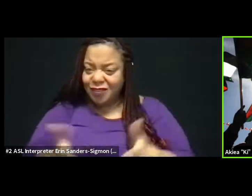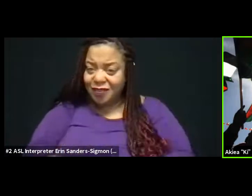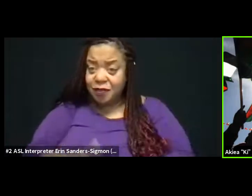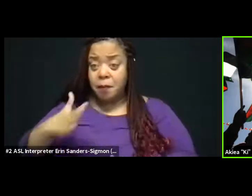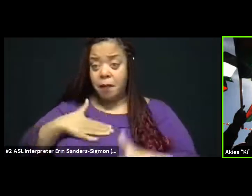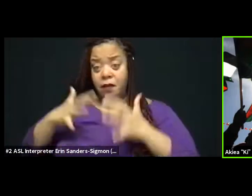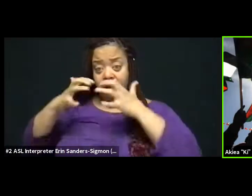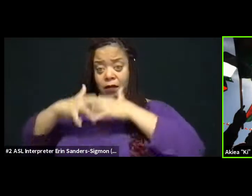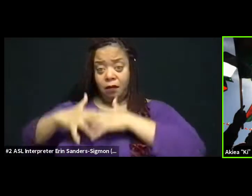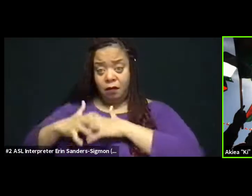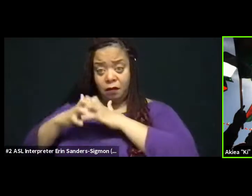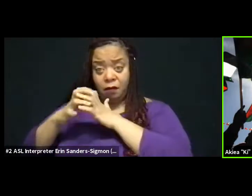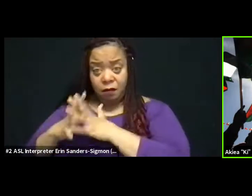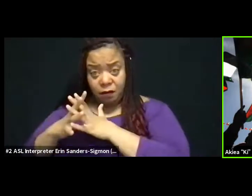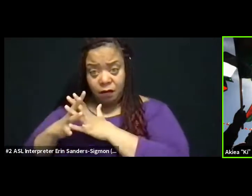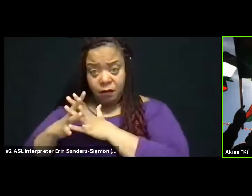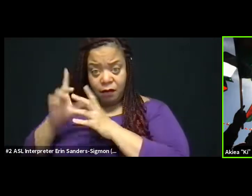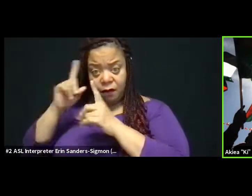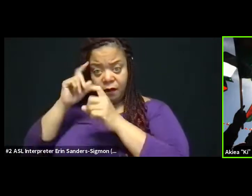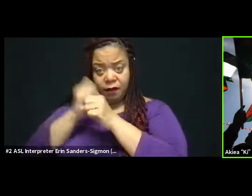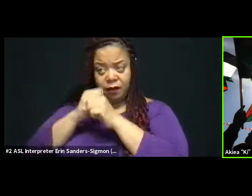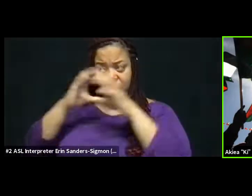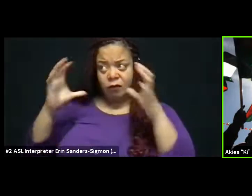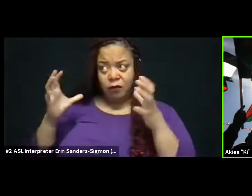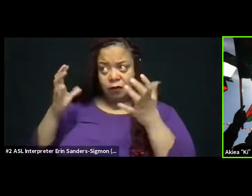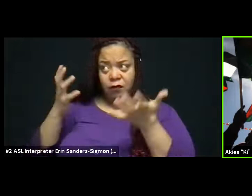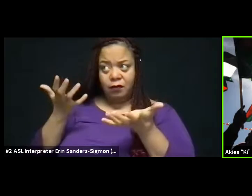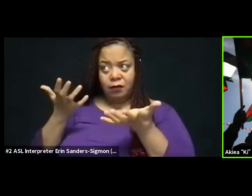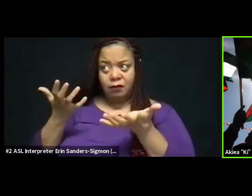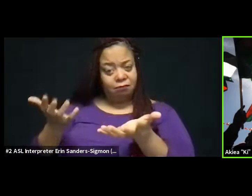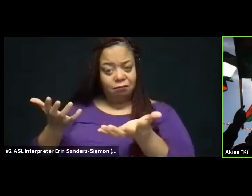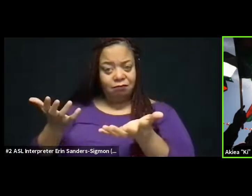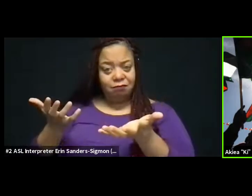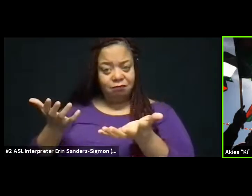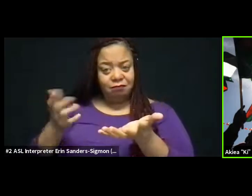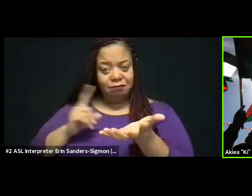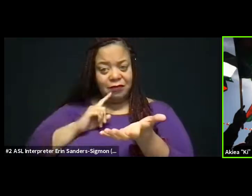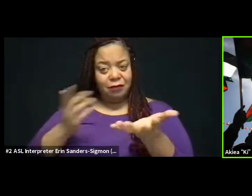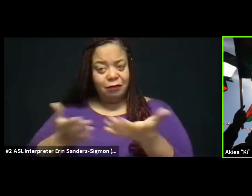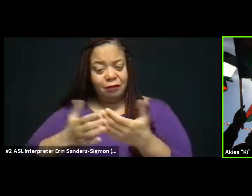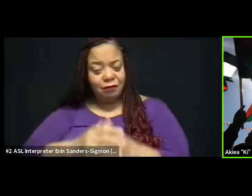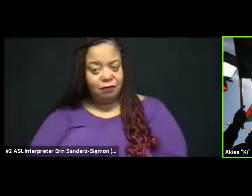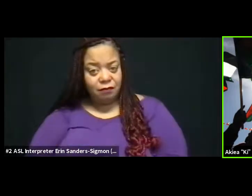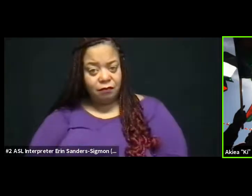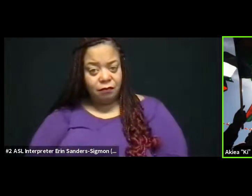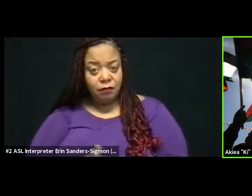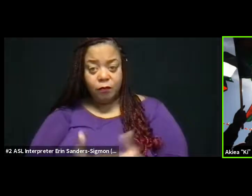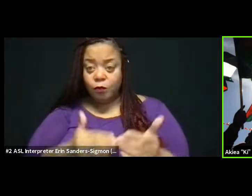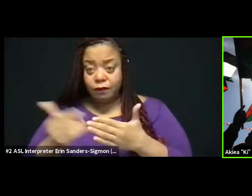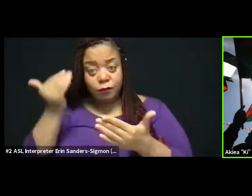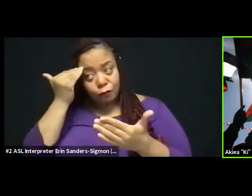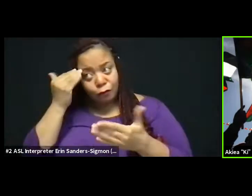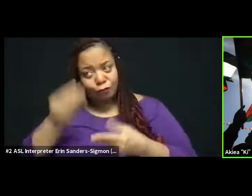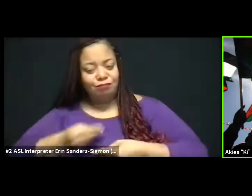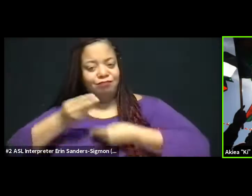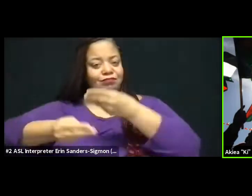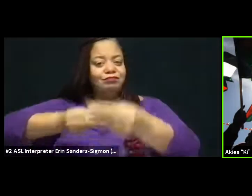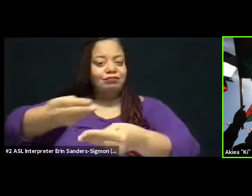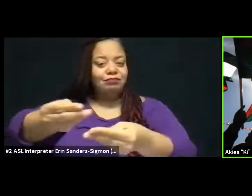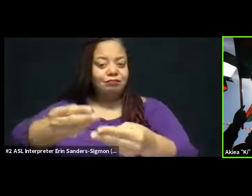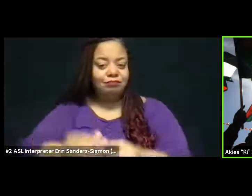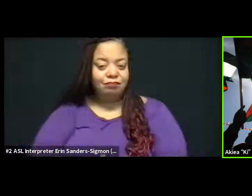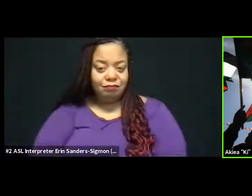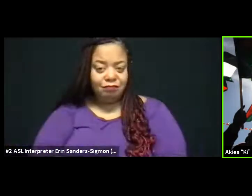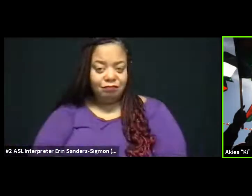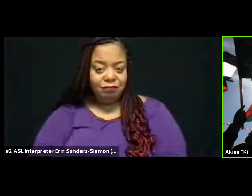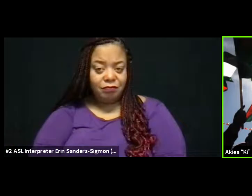are really kind of rooted in the humanness of it all, of ensuring that children, especially very